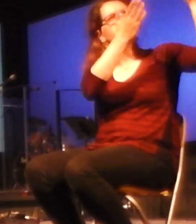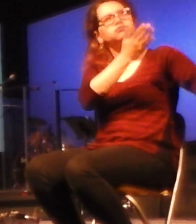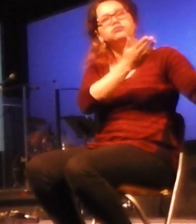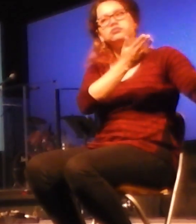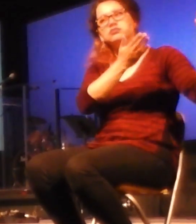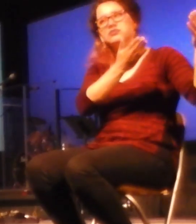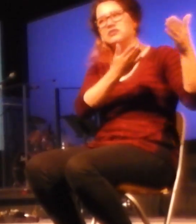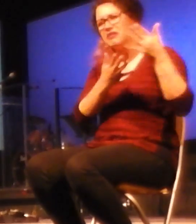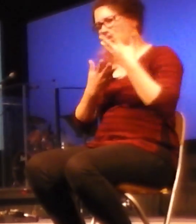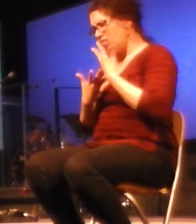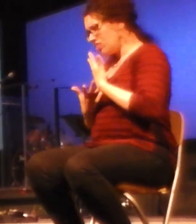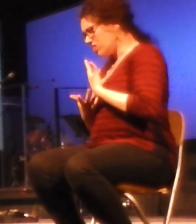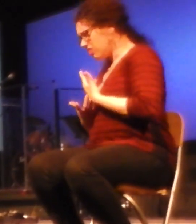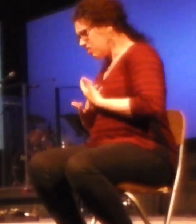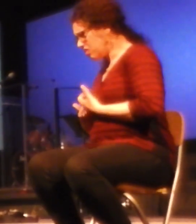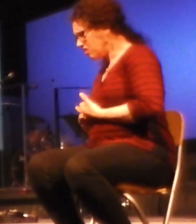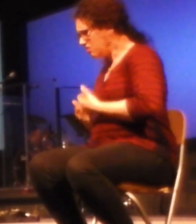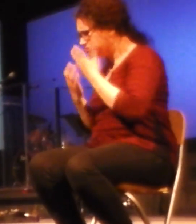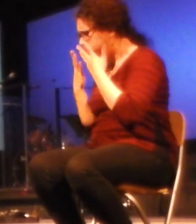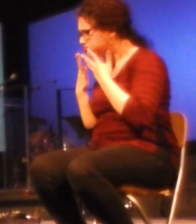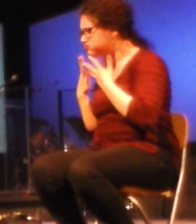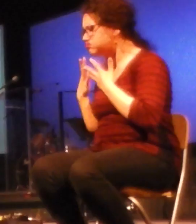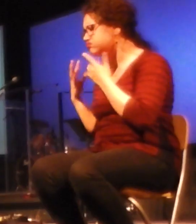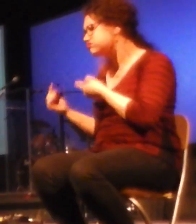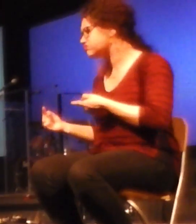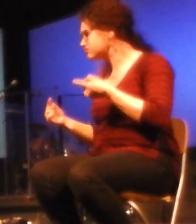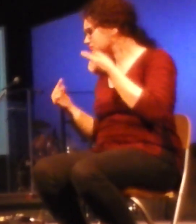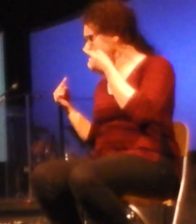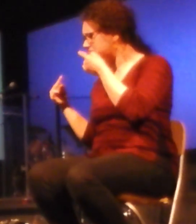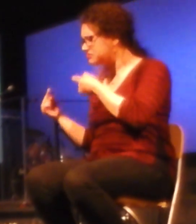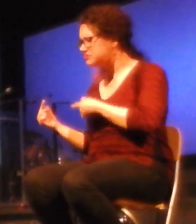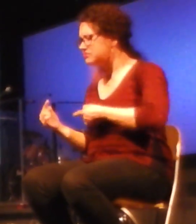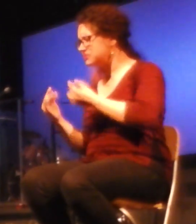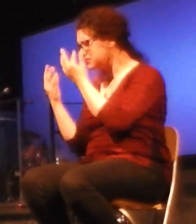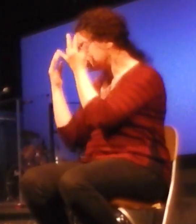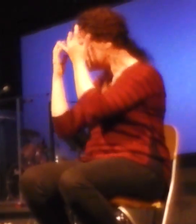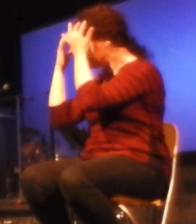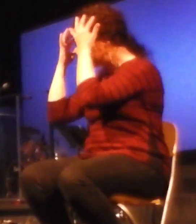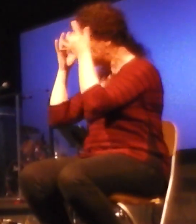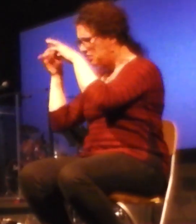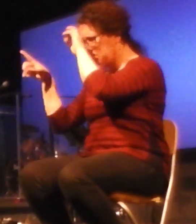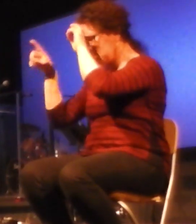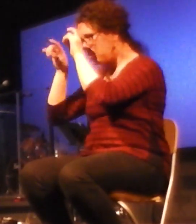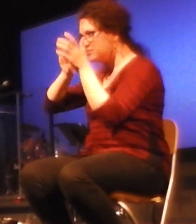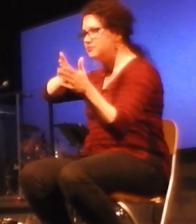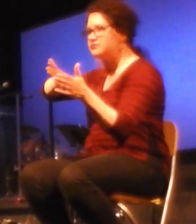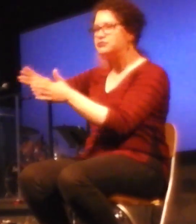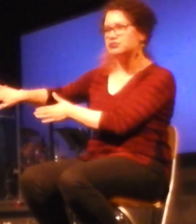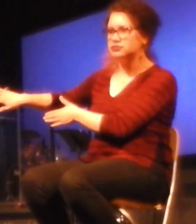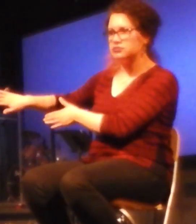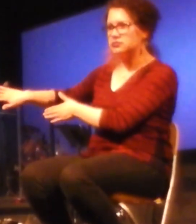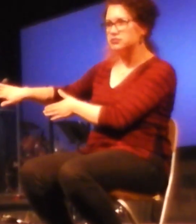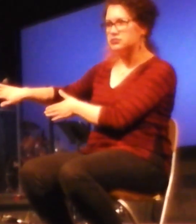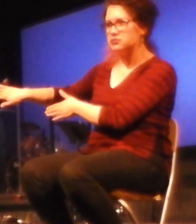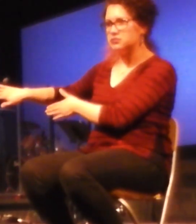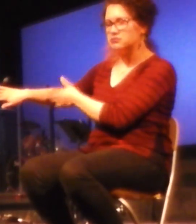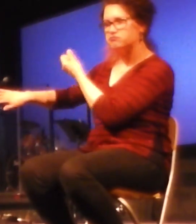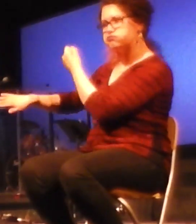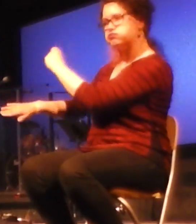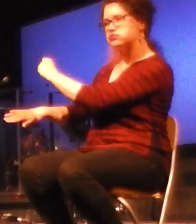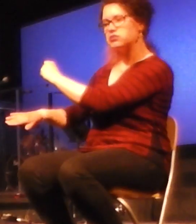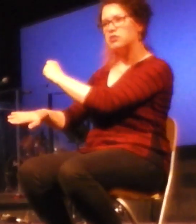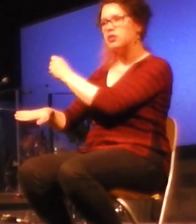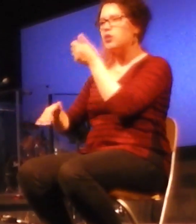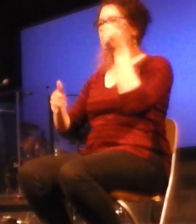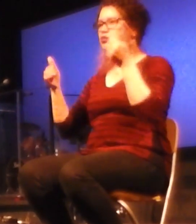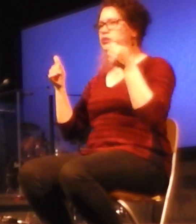despair or the grief or the pain or the sorrow or the questions that you're going through. What is the loudest voice for you in your time